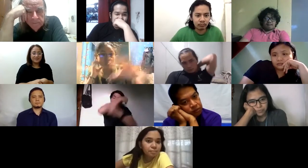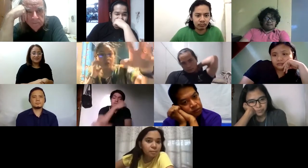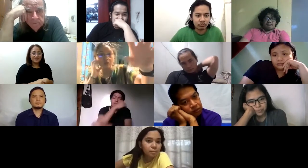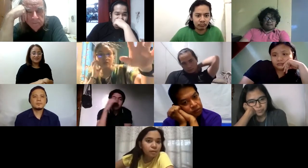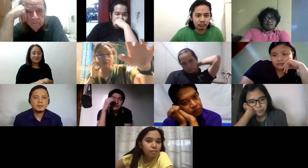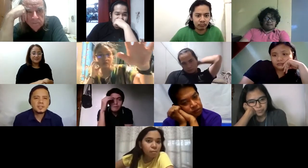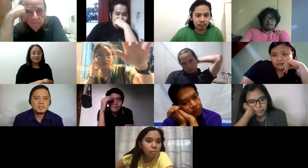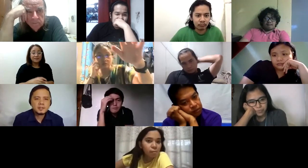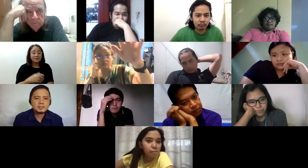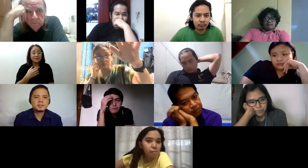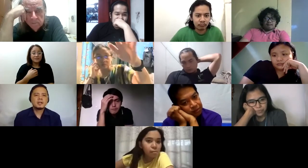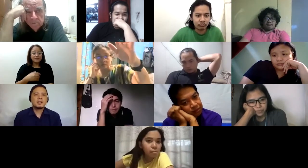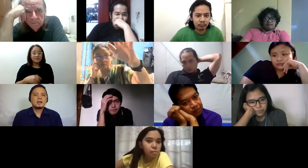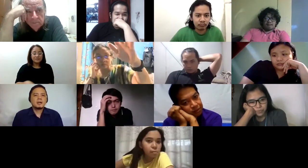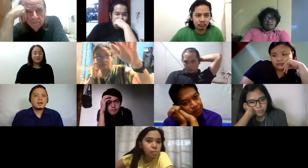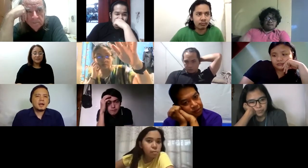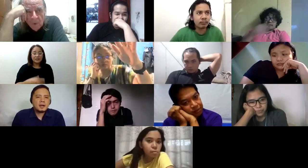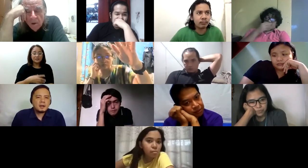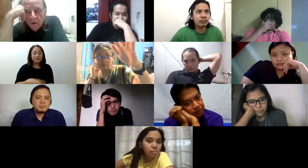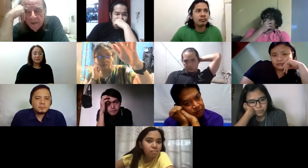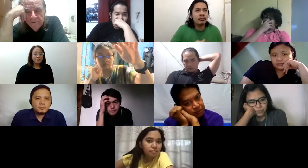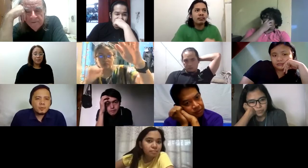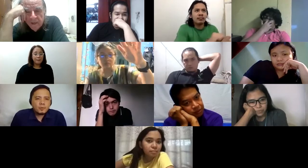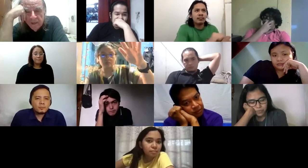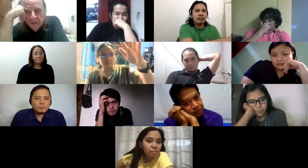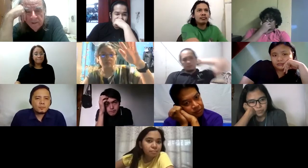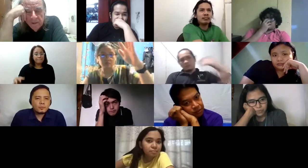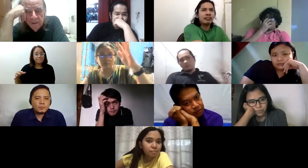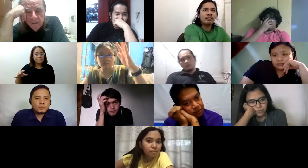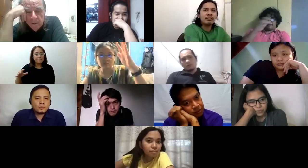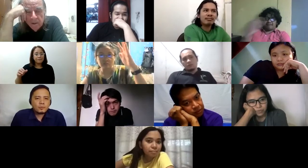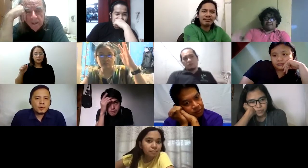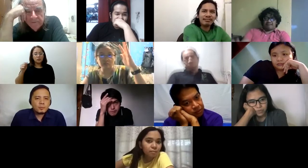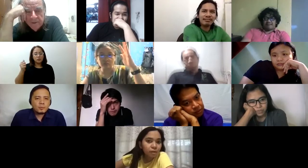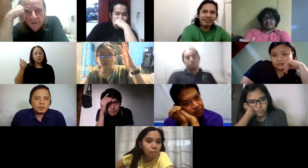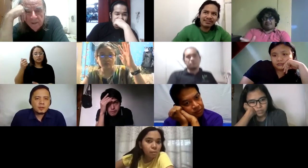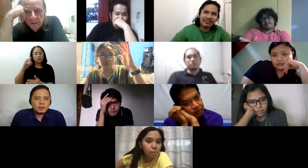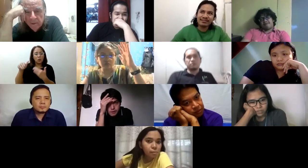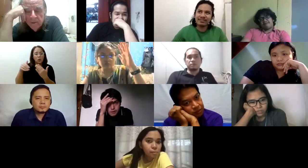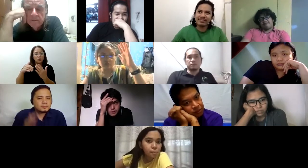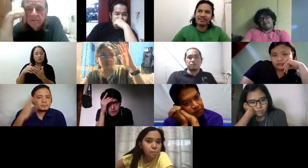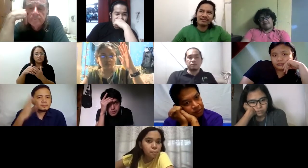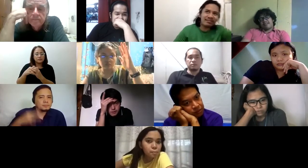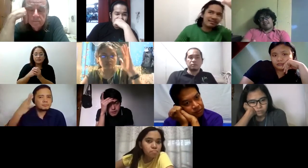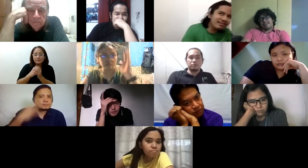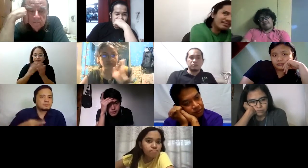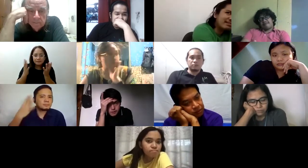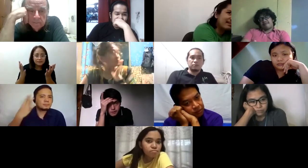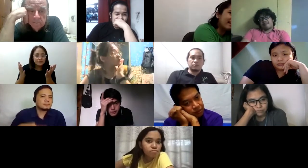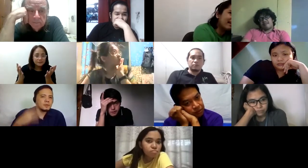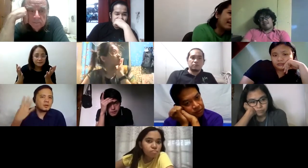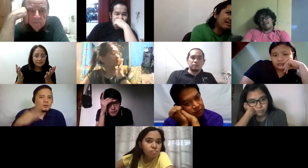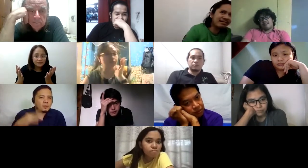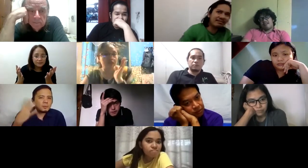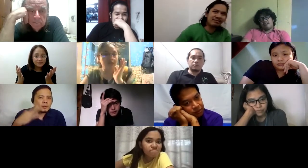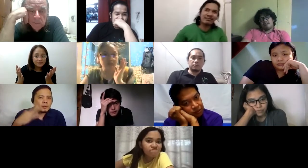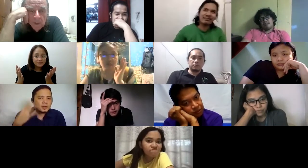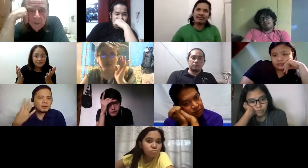That's fine, sir. All kind of signing in the one more thing. U.S. One more thing, if I Yes. can